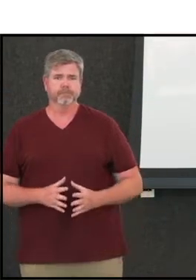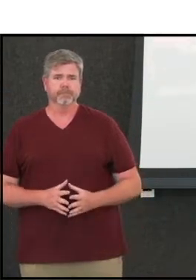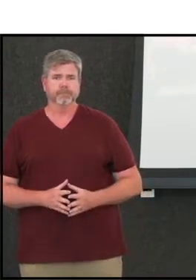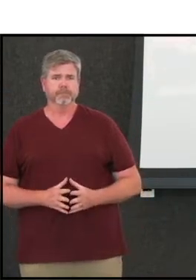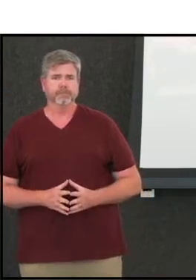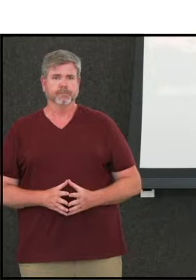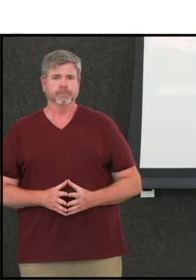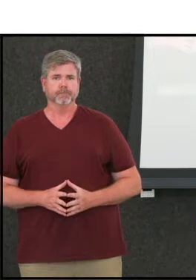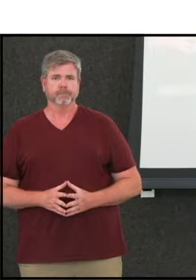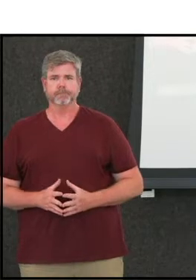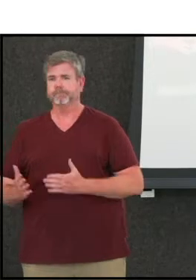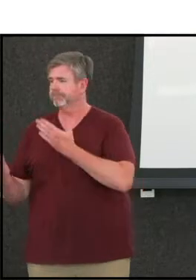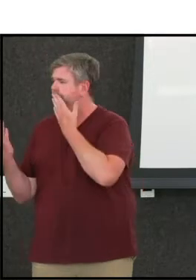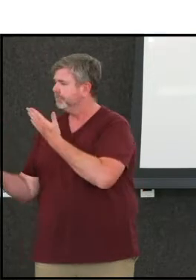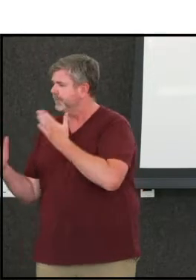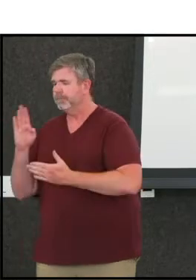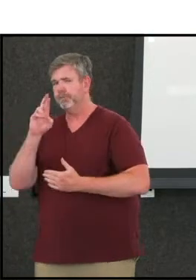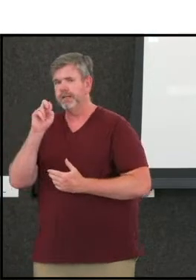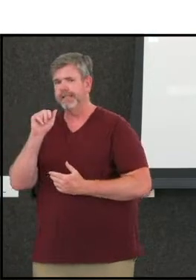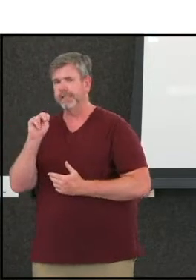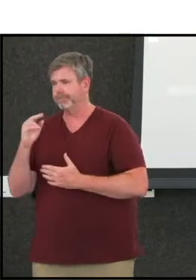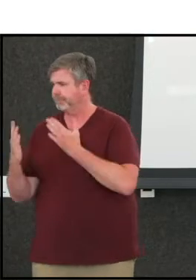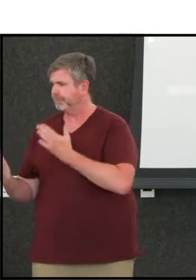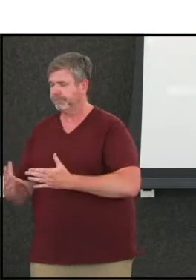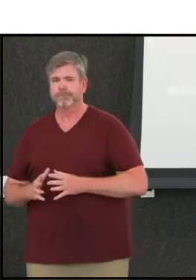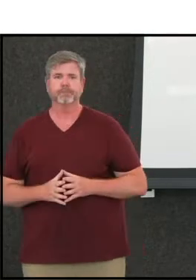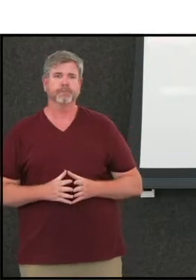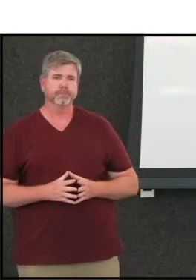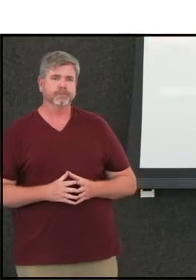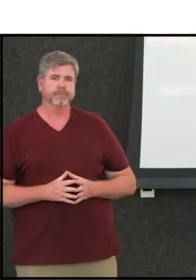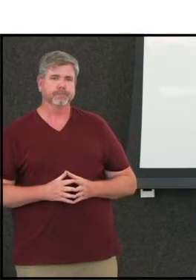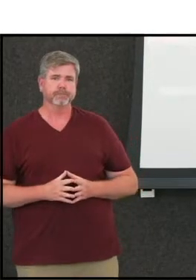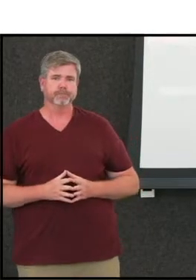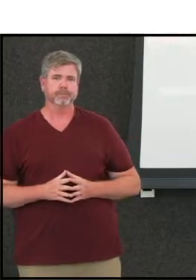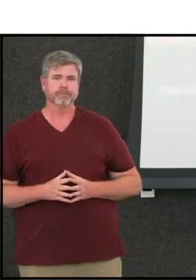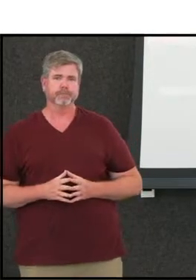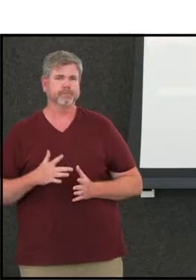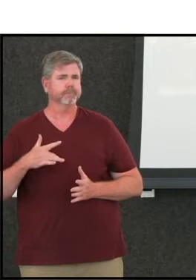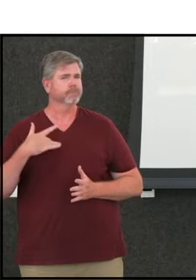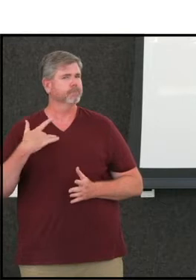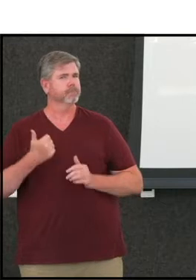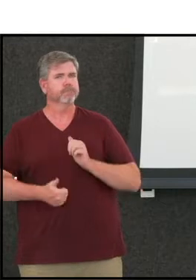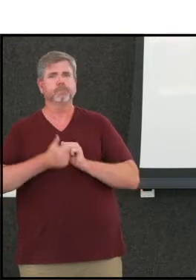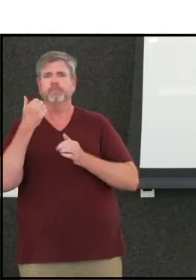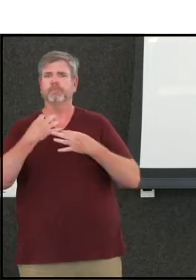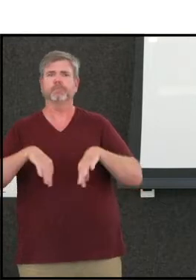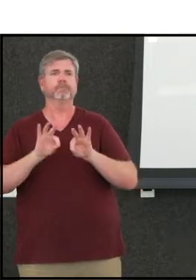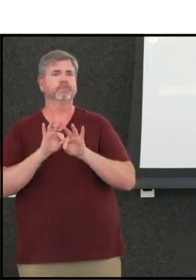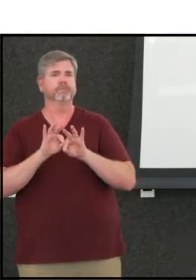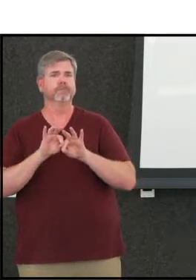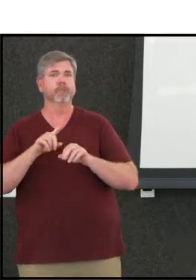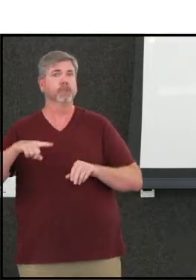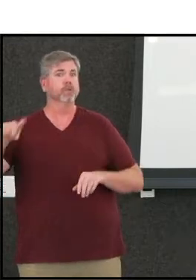Thank you, Brennan, and I think the most important person you'll hear from tonight, you just heard from, and for all